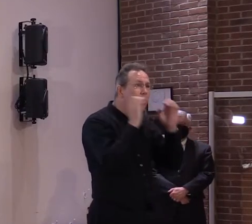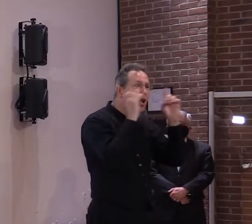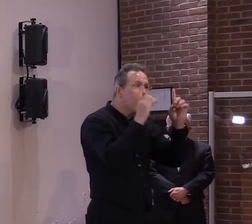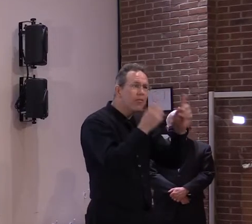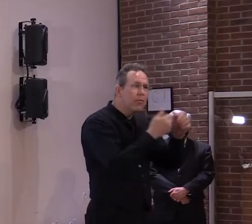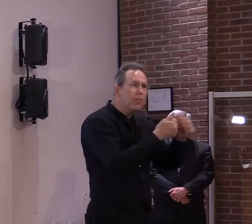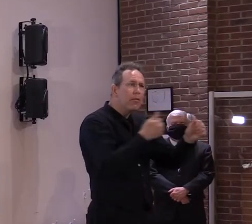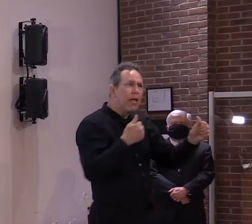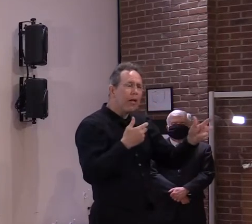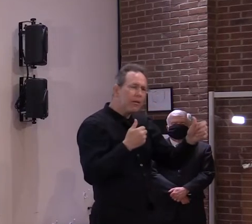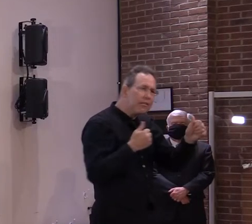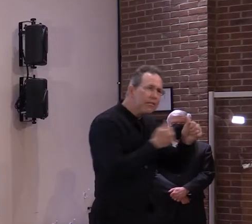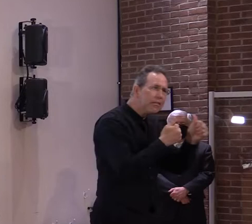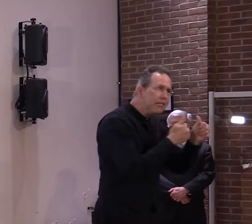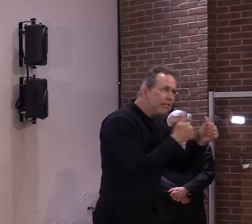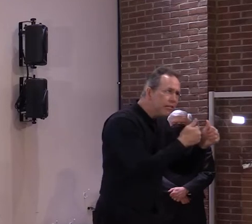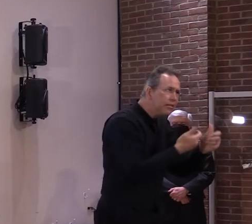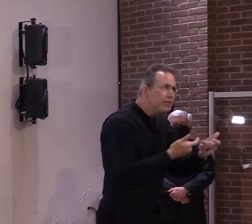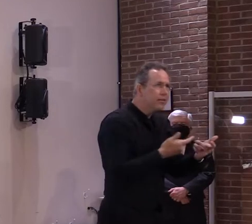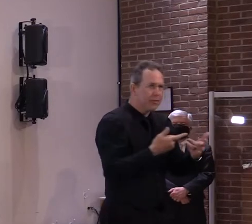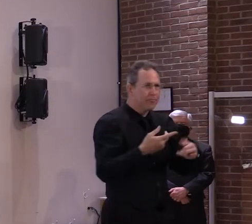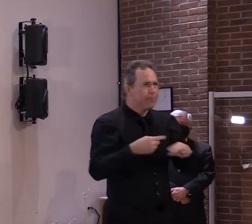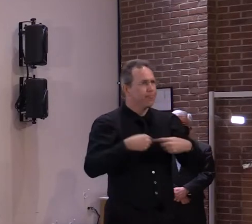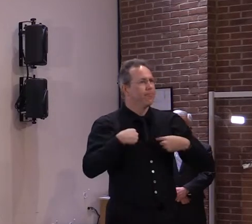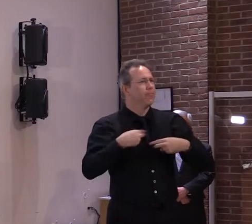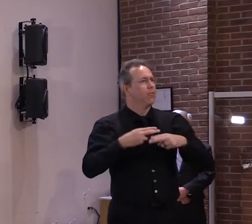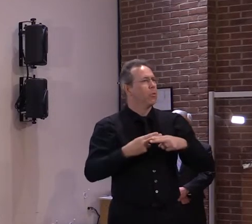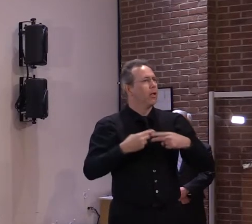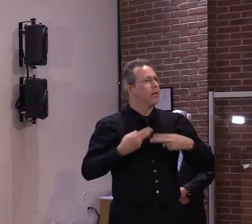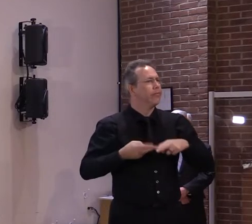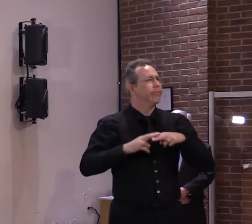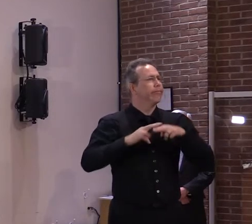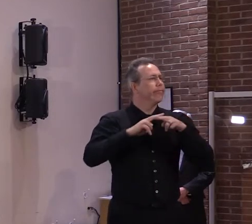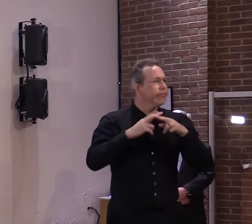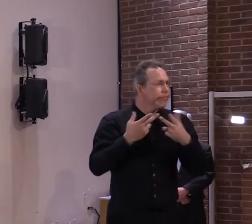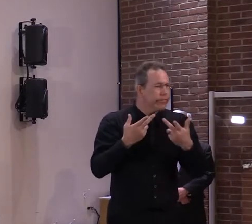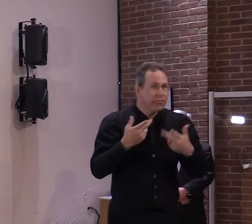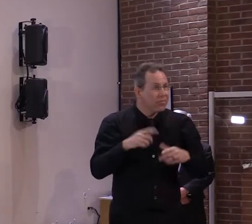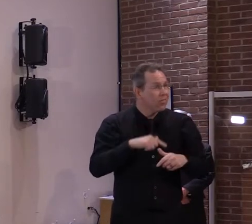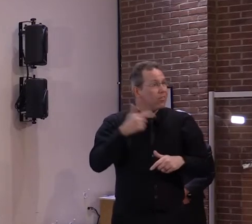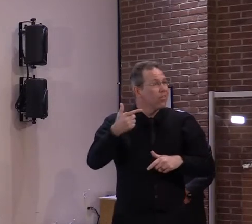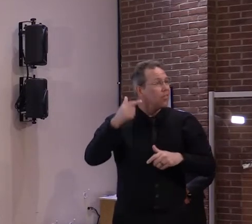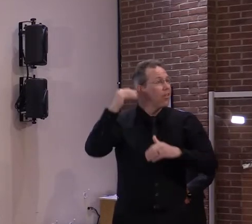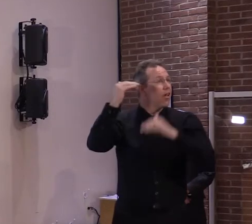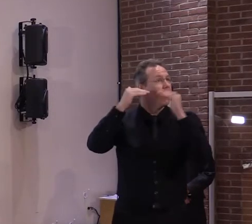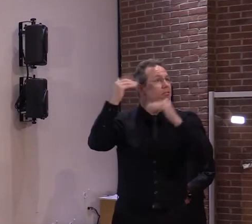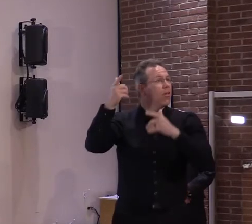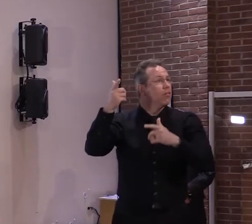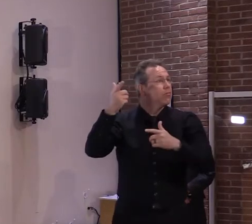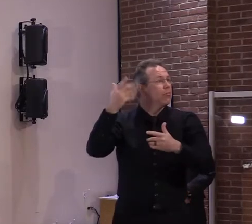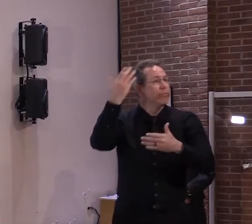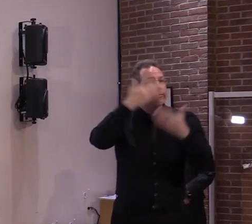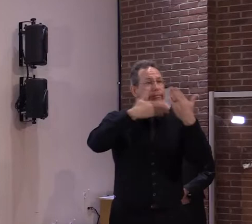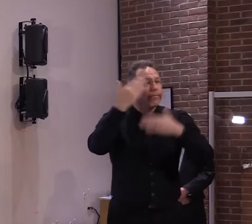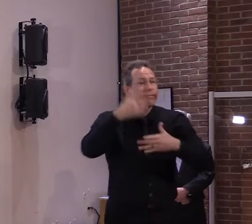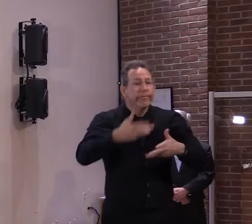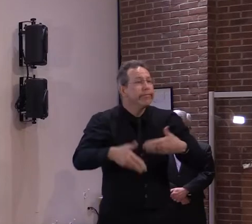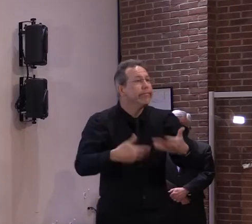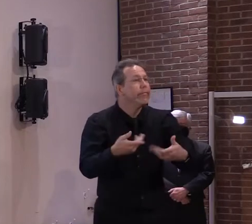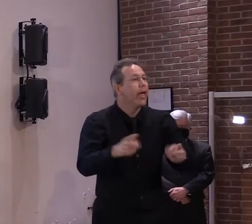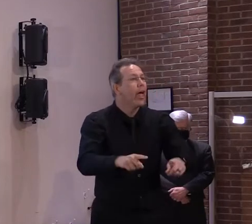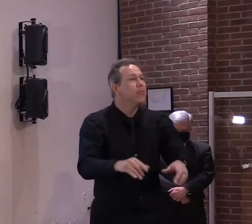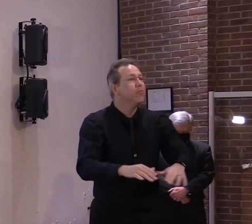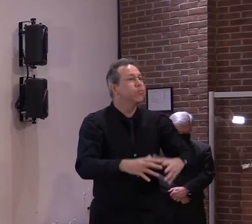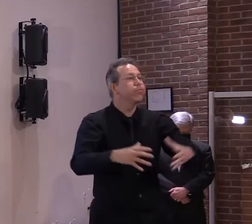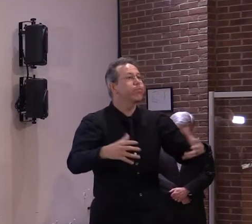childhood obesity, whether they be delayed diagnosis in adults of heart disease or other problems that present at a later stage